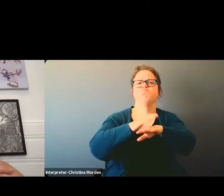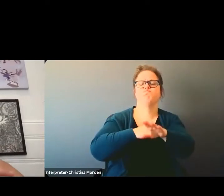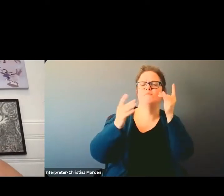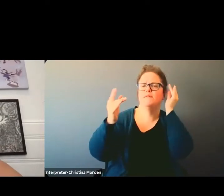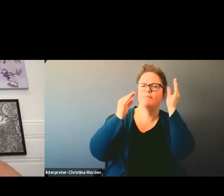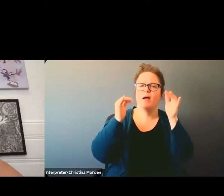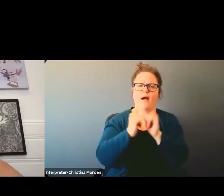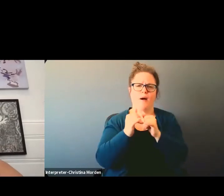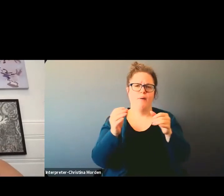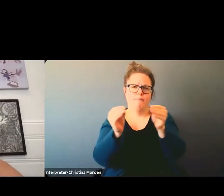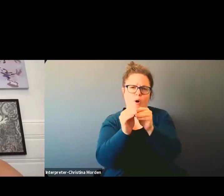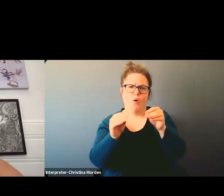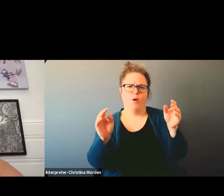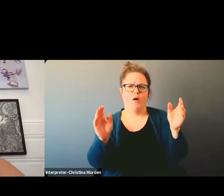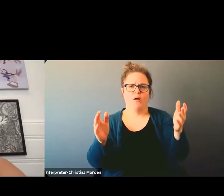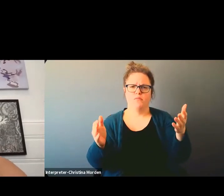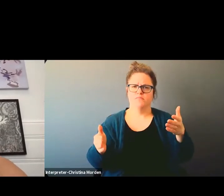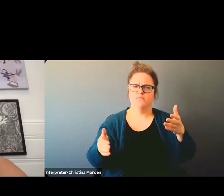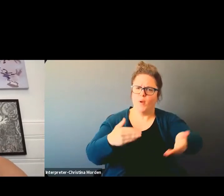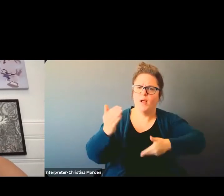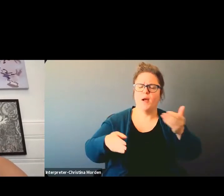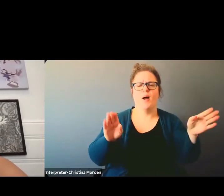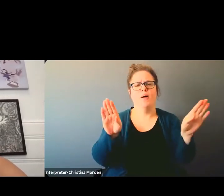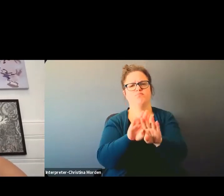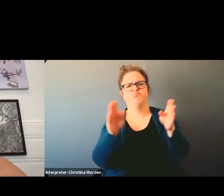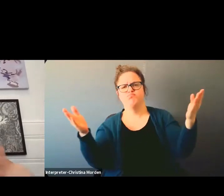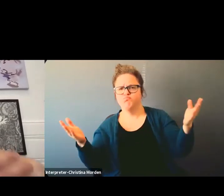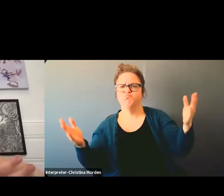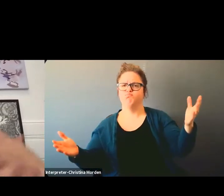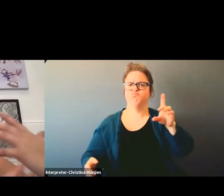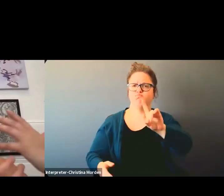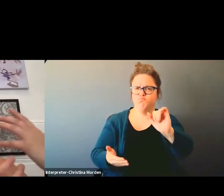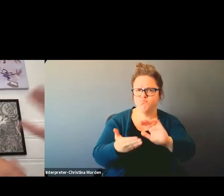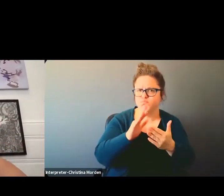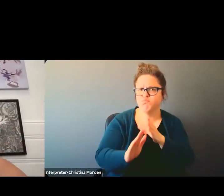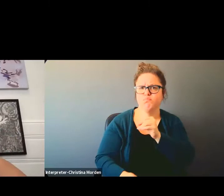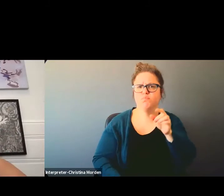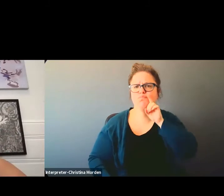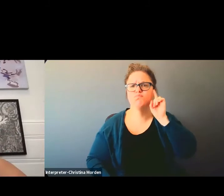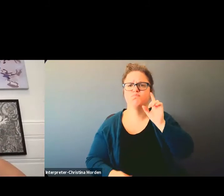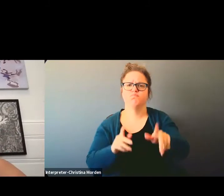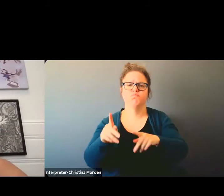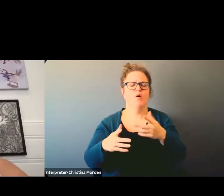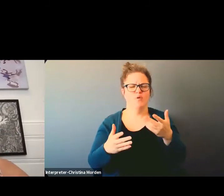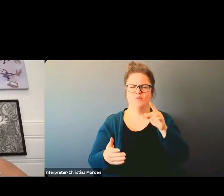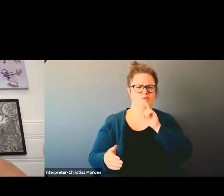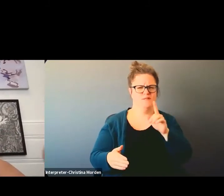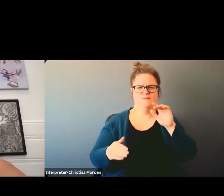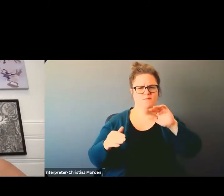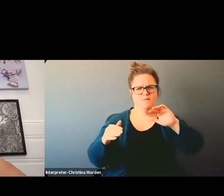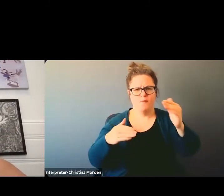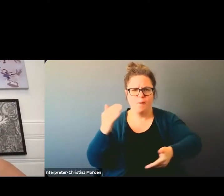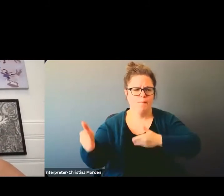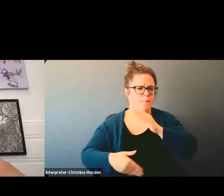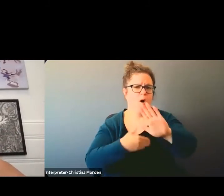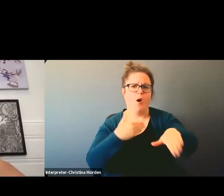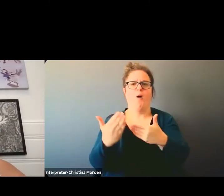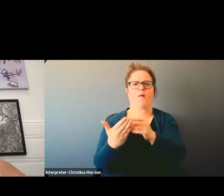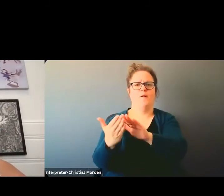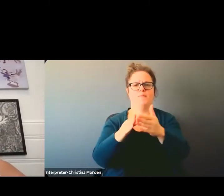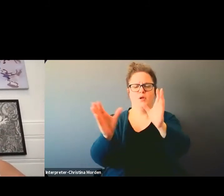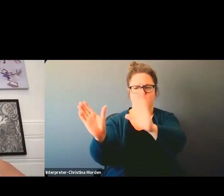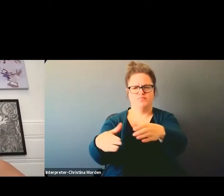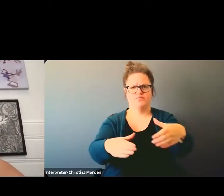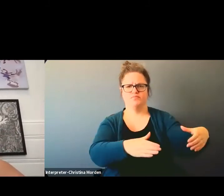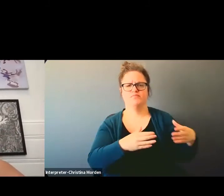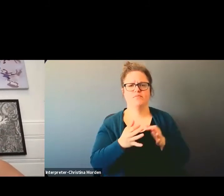to the deaf and disability community. And being welcoming to our community is important.